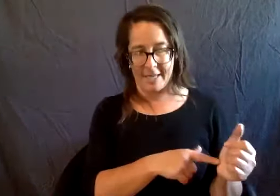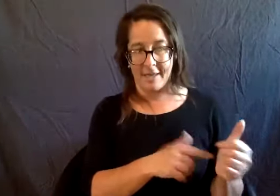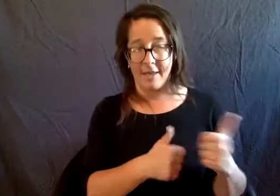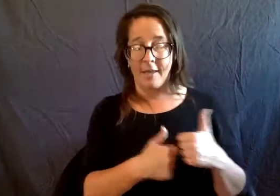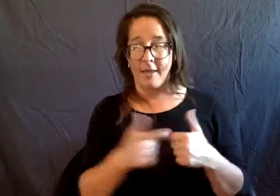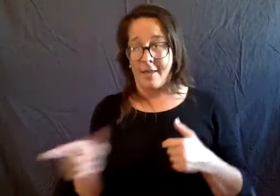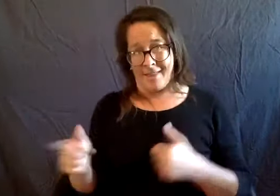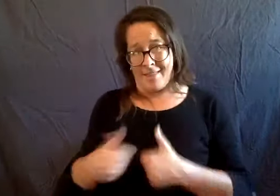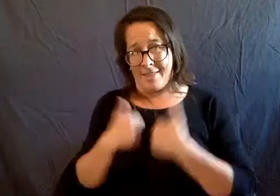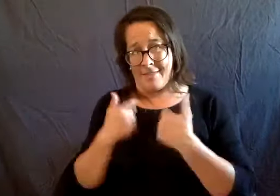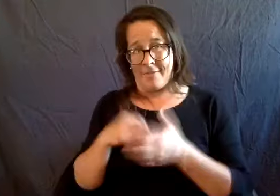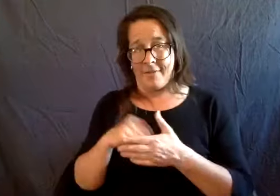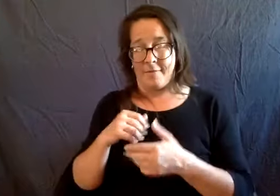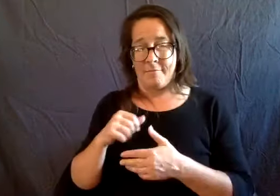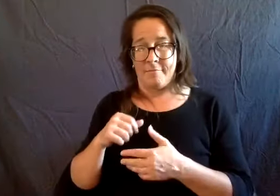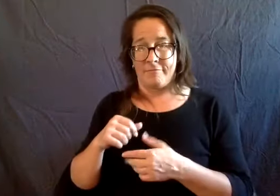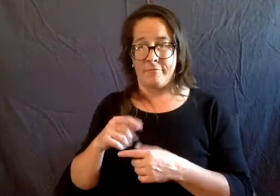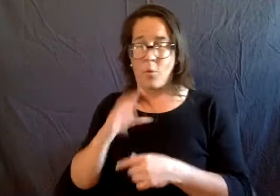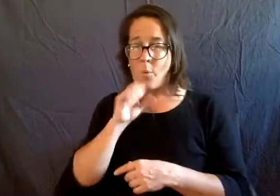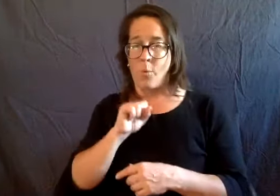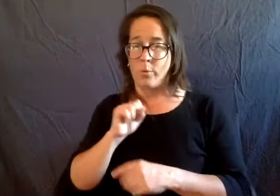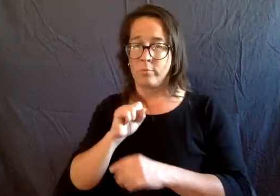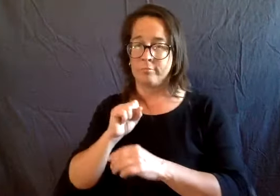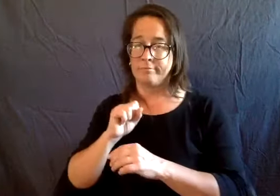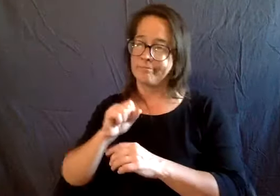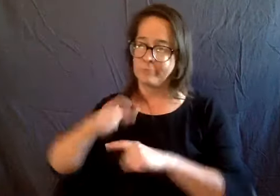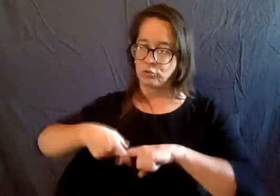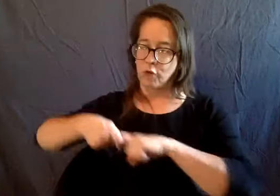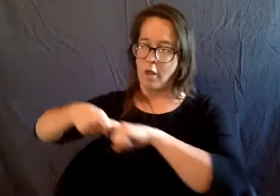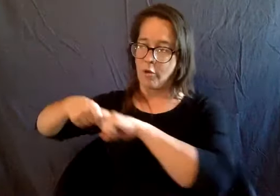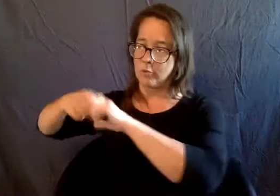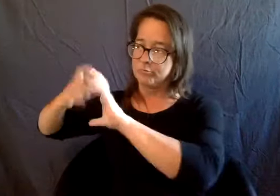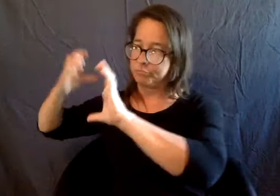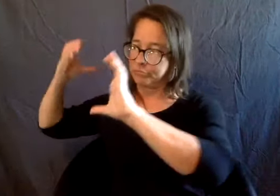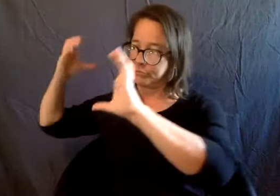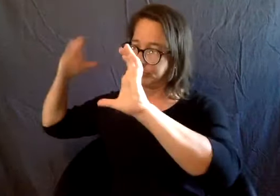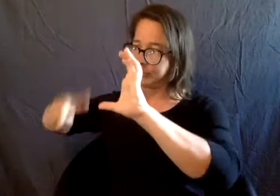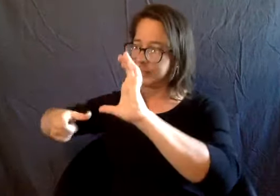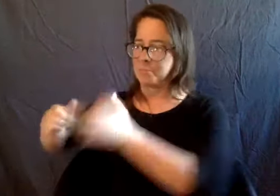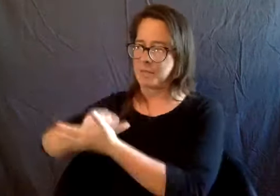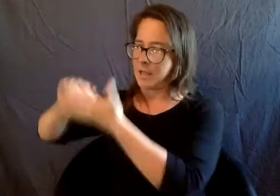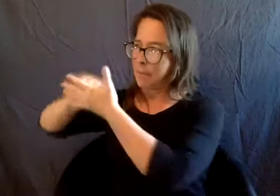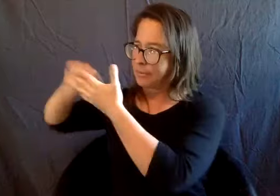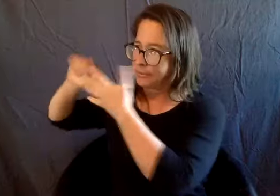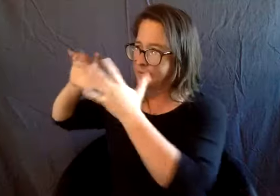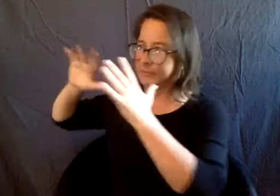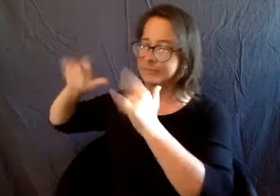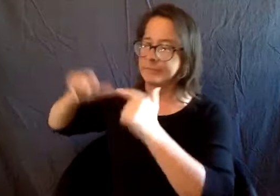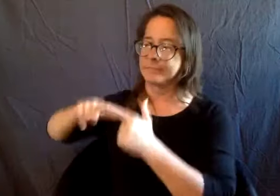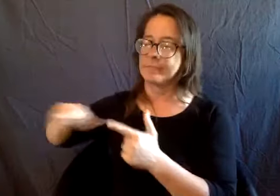We lived in a beat-up trailer that we owed more money on, way more money than it was worth. But Juanita